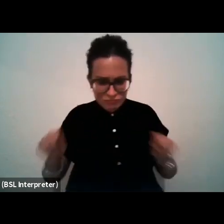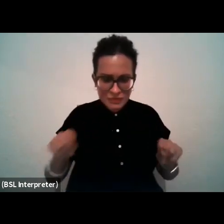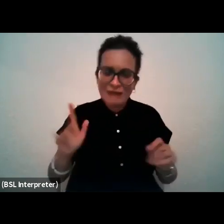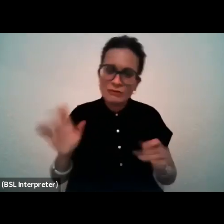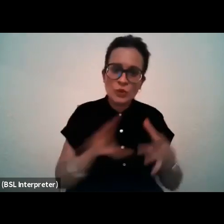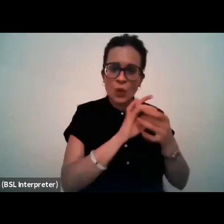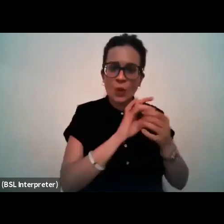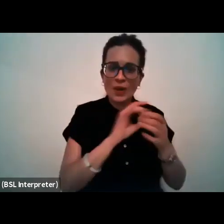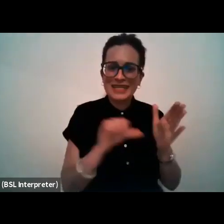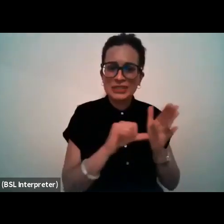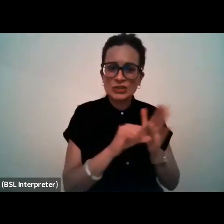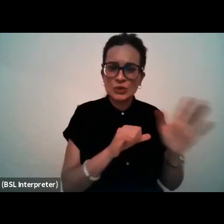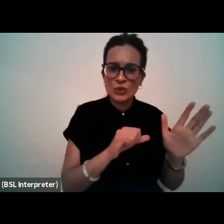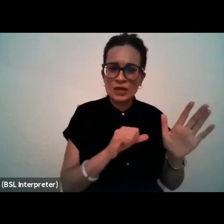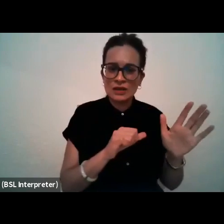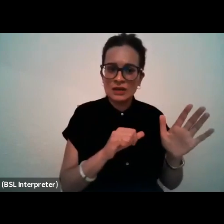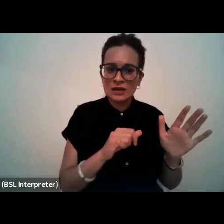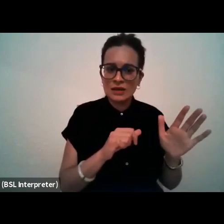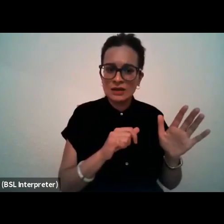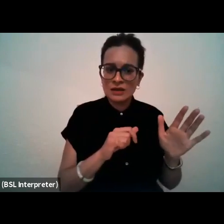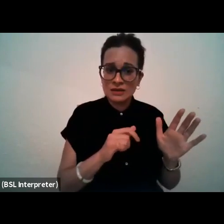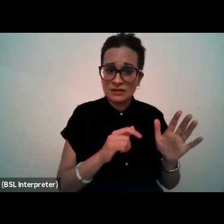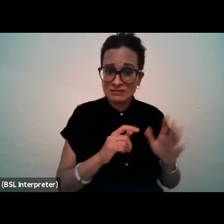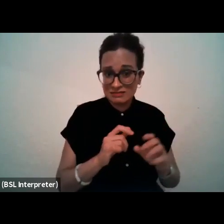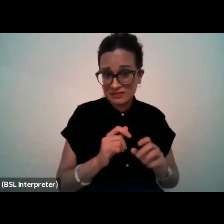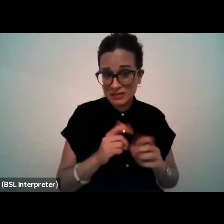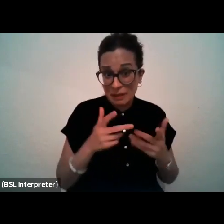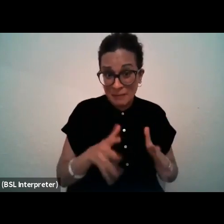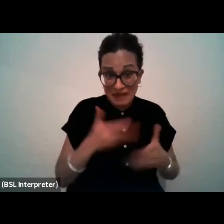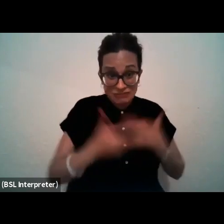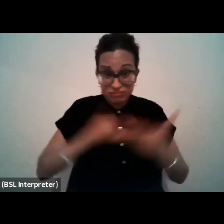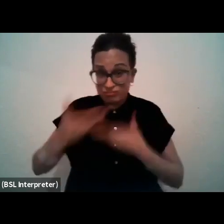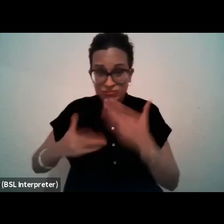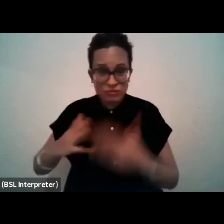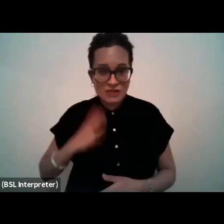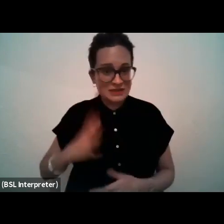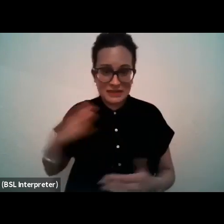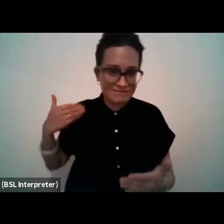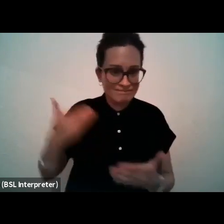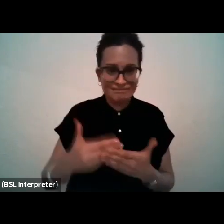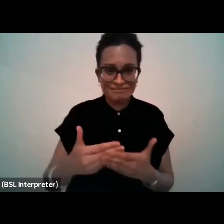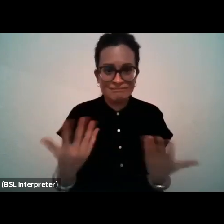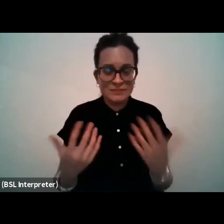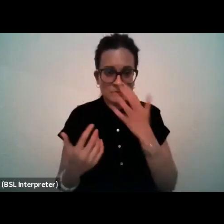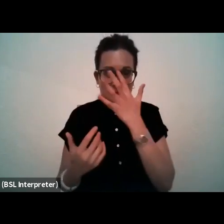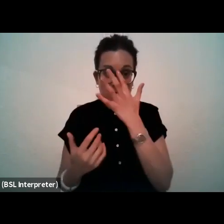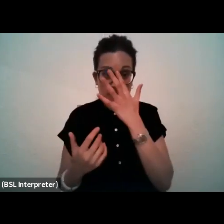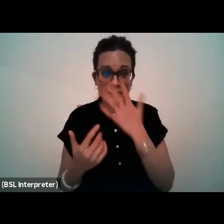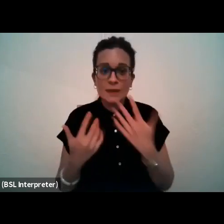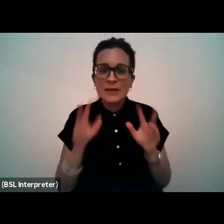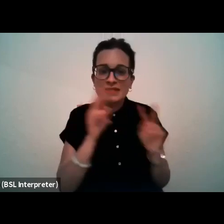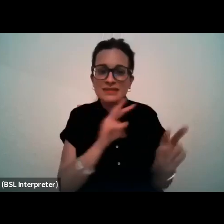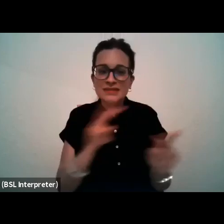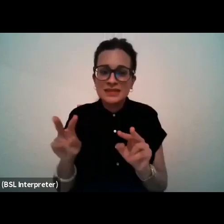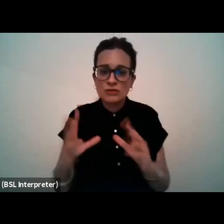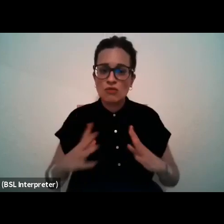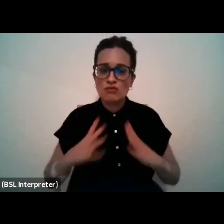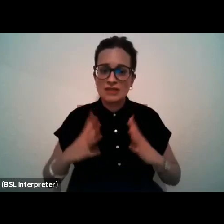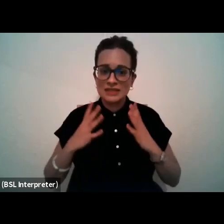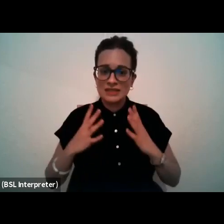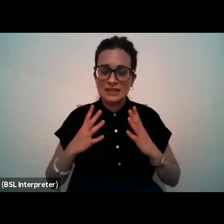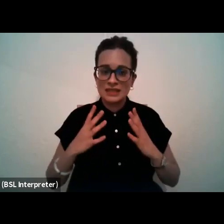enough, as the ONS is very, very well spelt out. And overwhelmingly, as we see, as they try